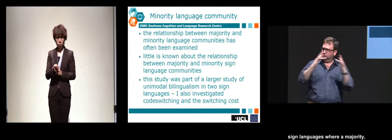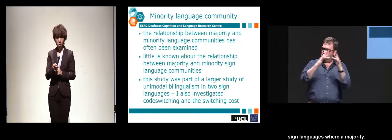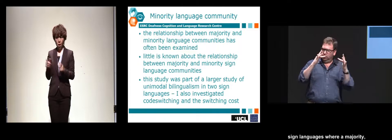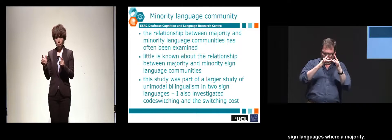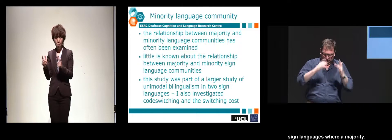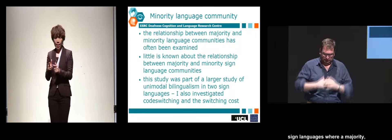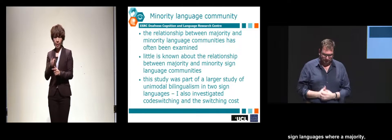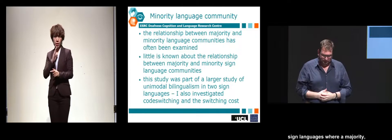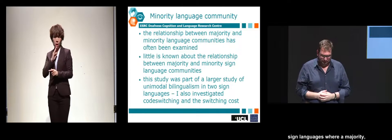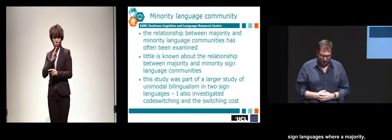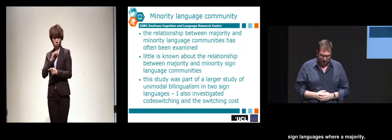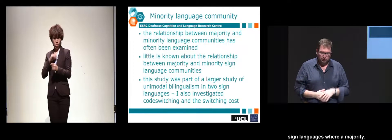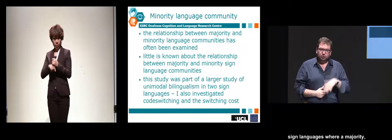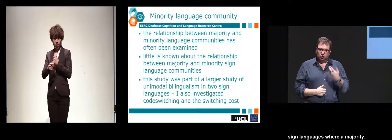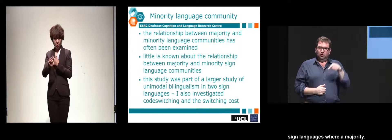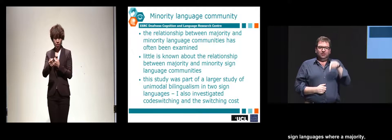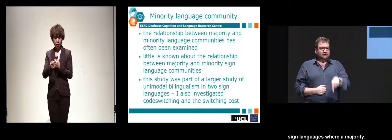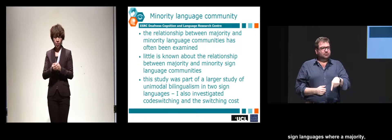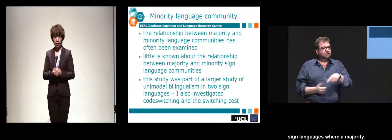exists.